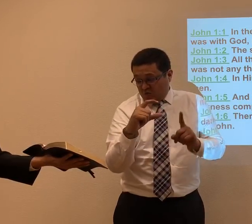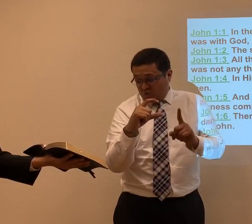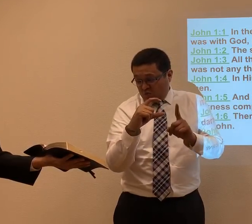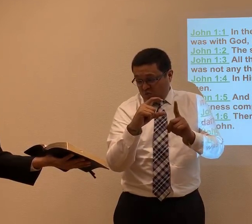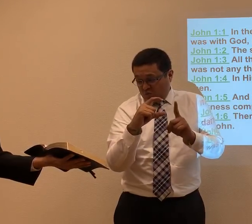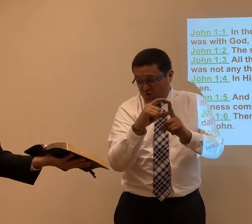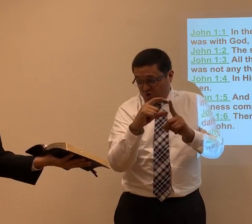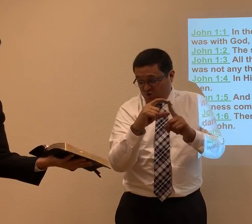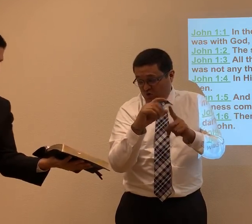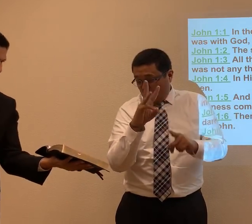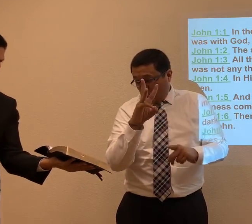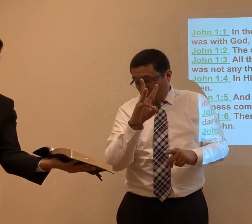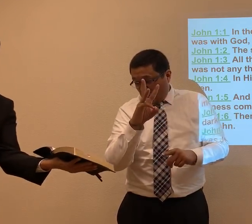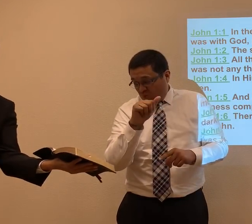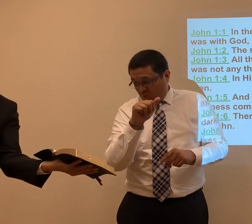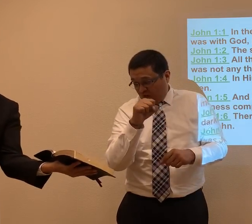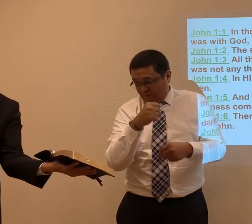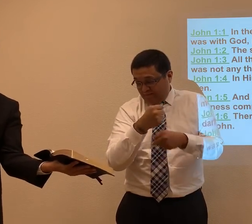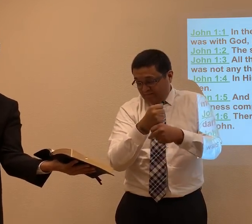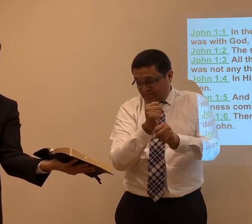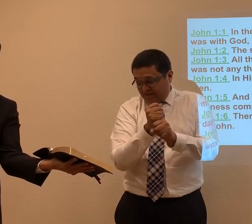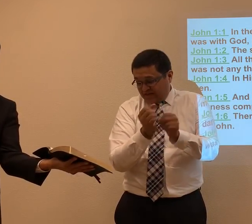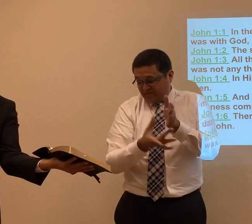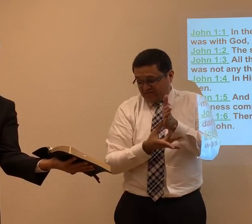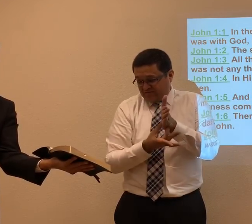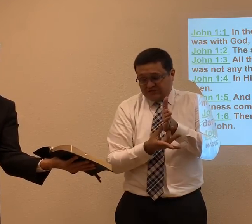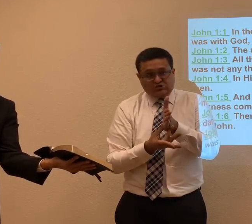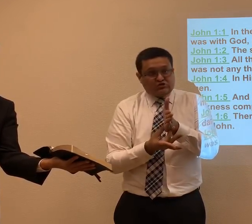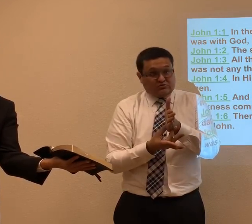and the Word was made flesh.